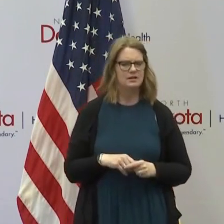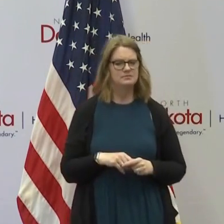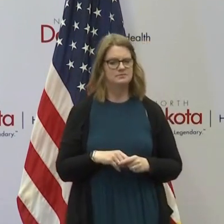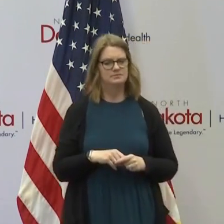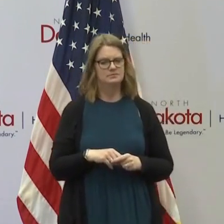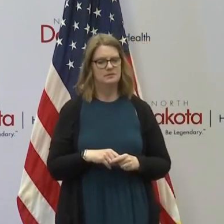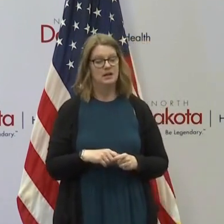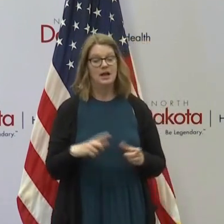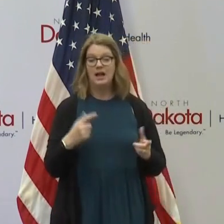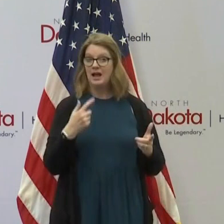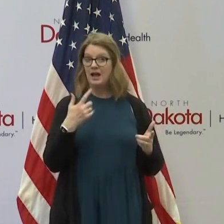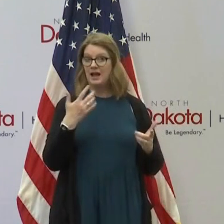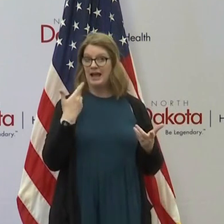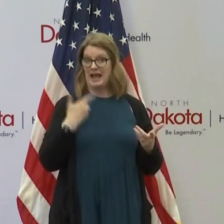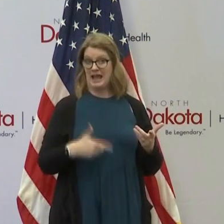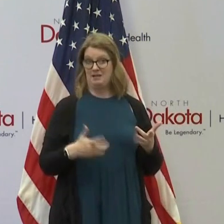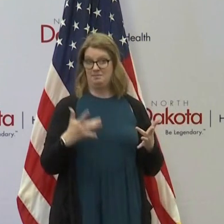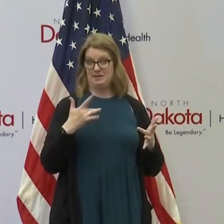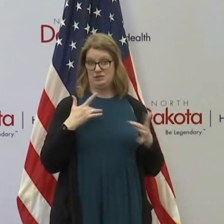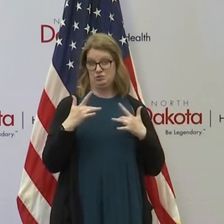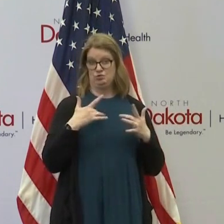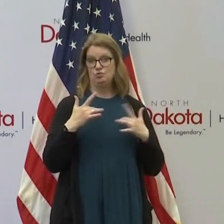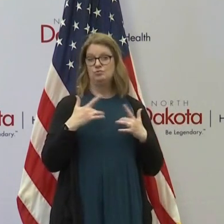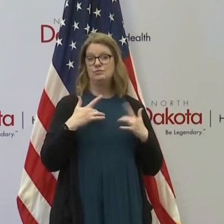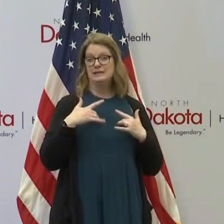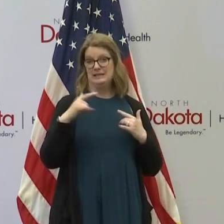that there's in North Dakota,